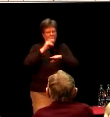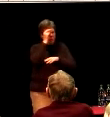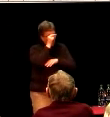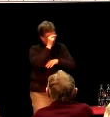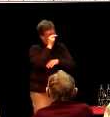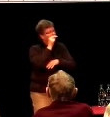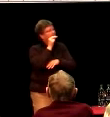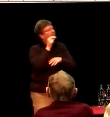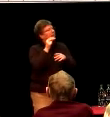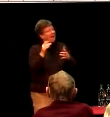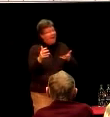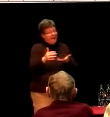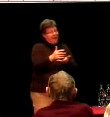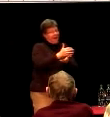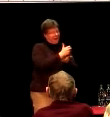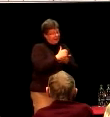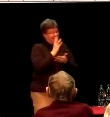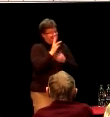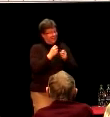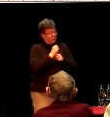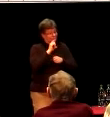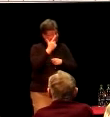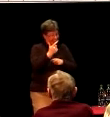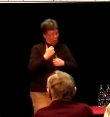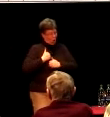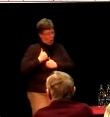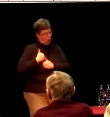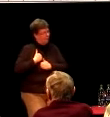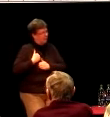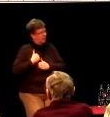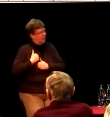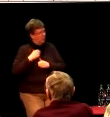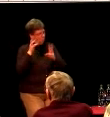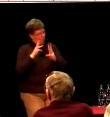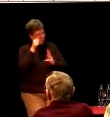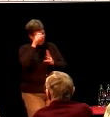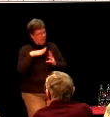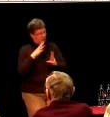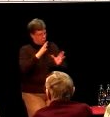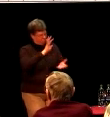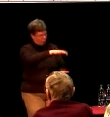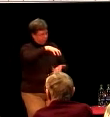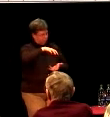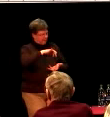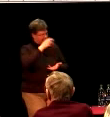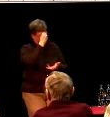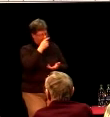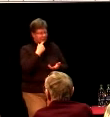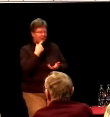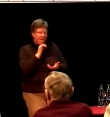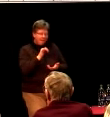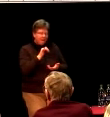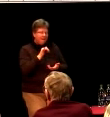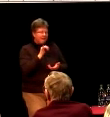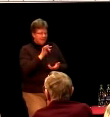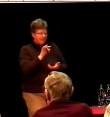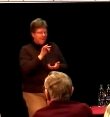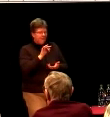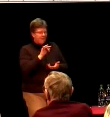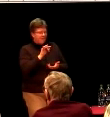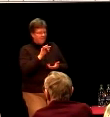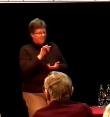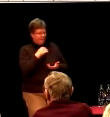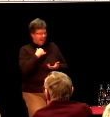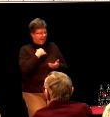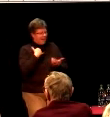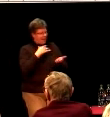years later, one of these army meteorologists took it and said, okay, if I had all of these observations at the same time,